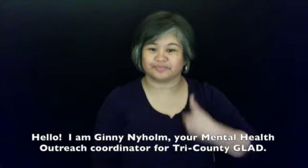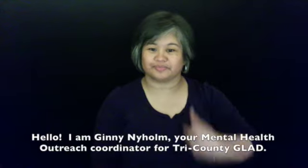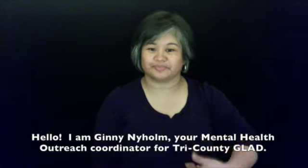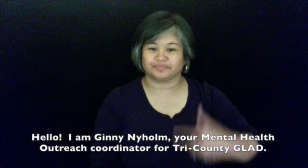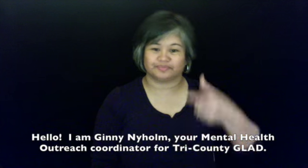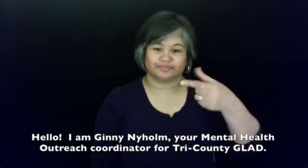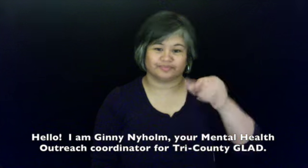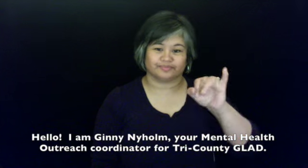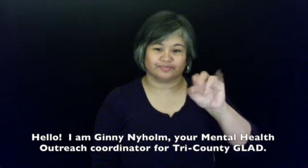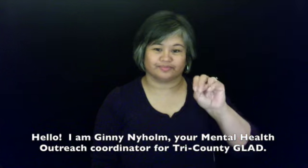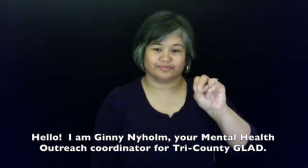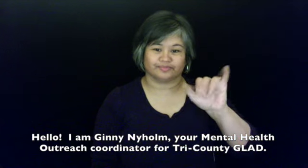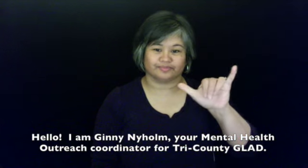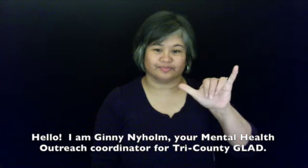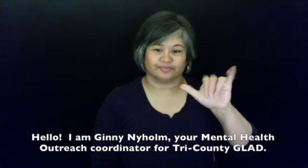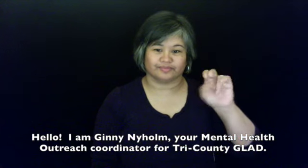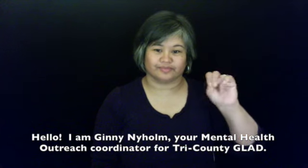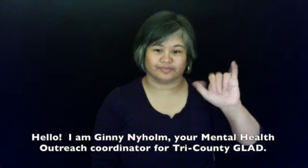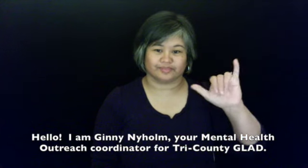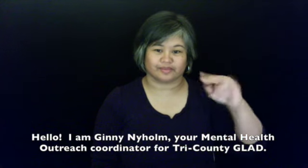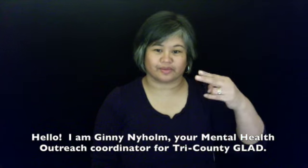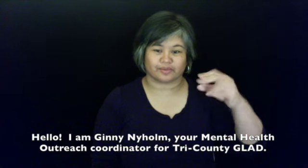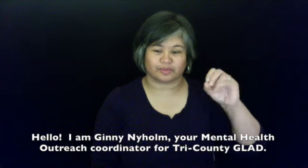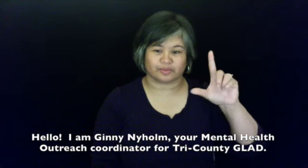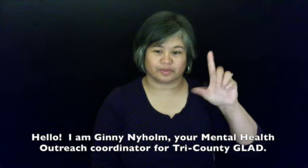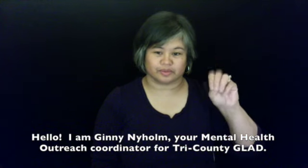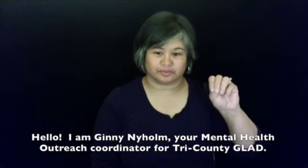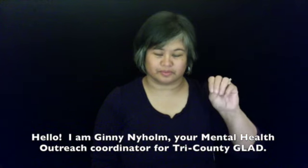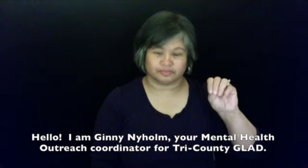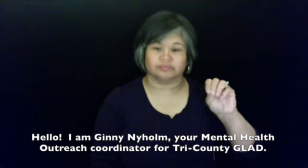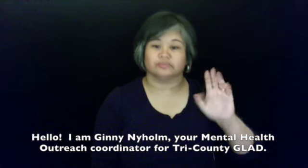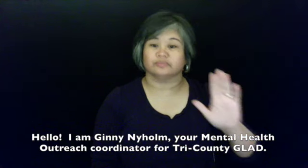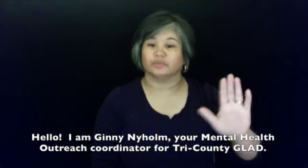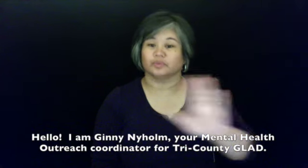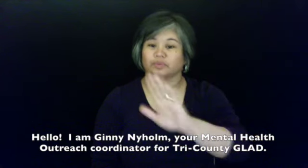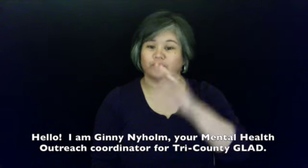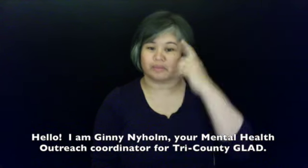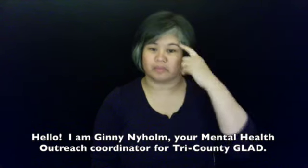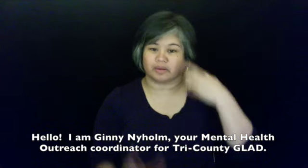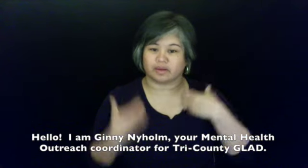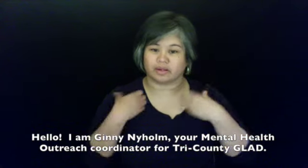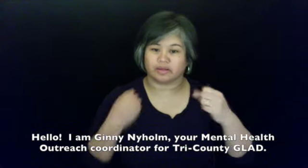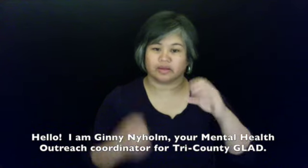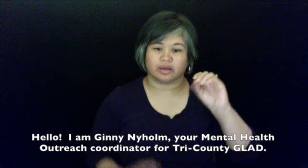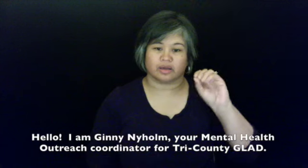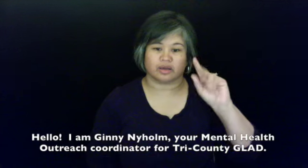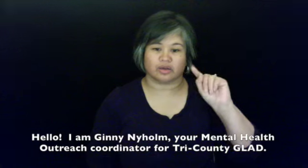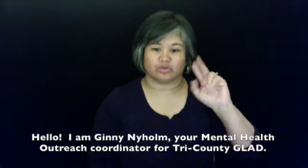Hello, I am Jenny Nyholm, your mental health outreach coordinator for Tri-County GLAD.